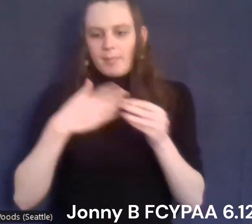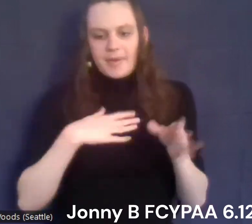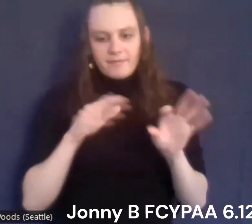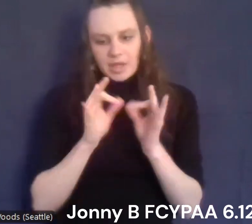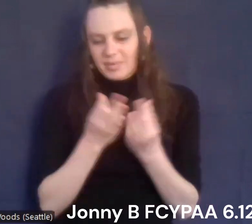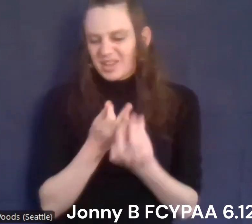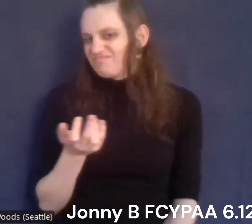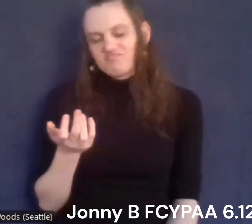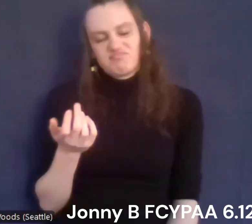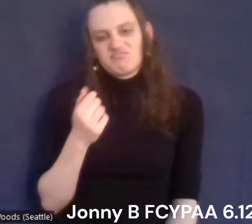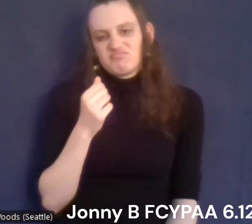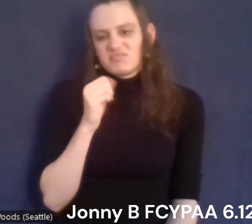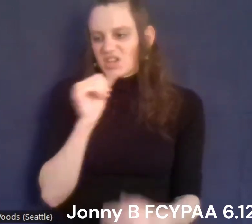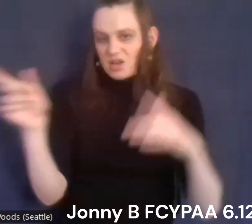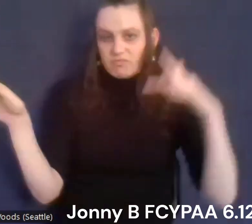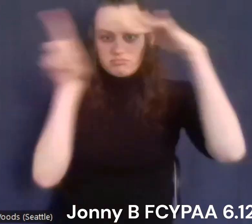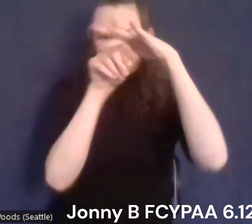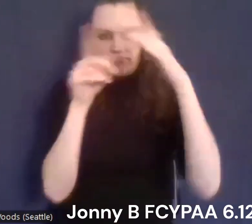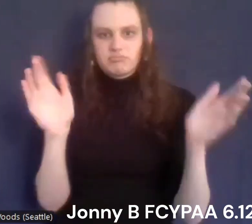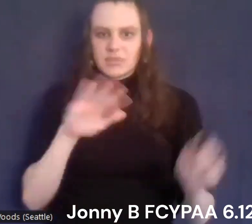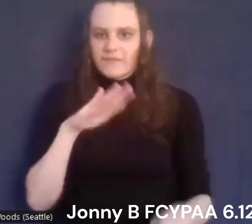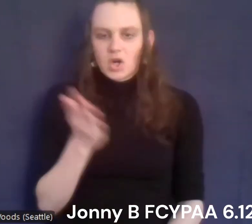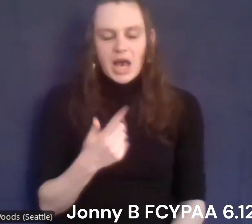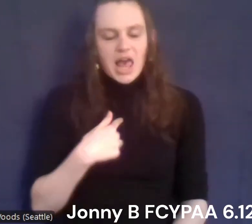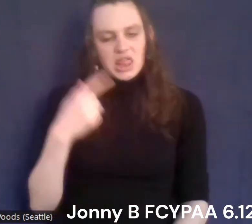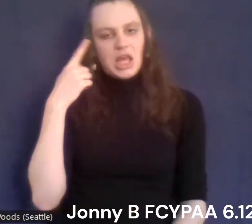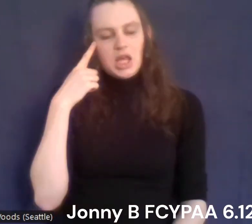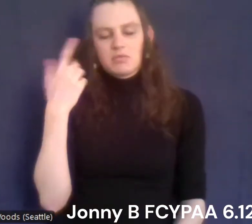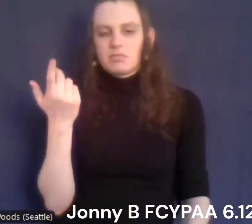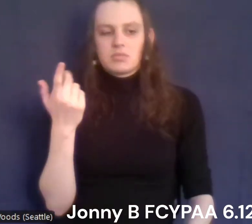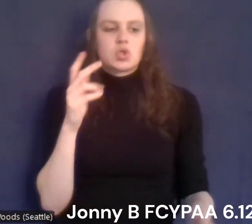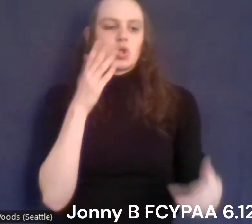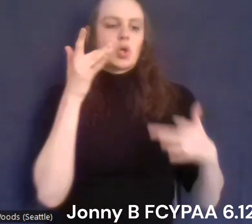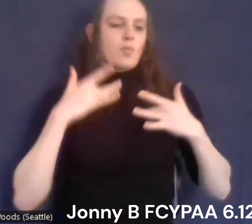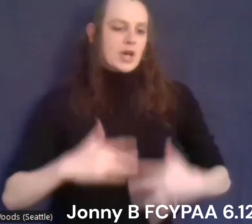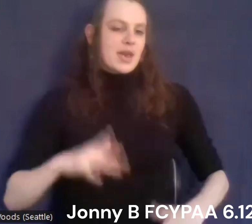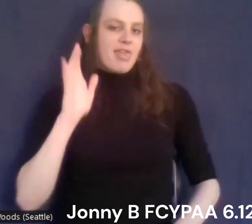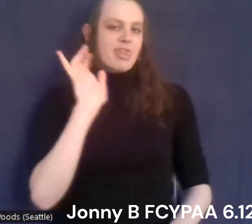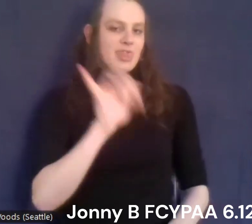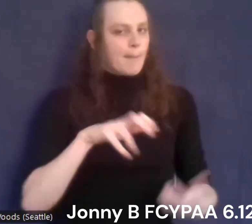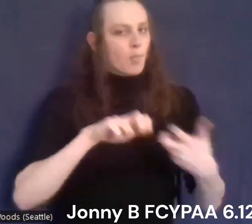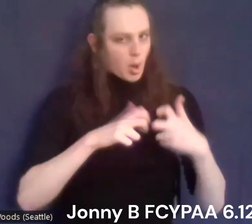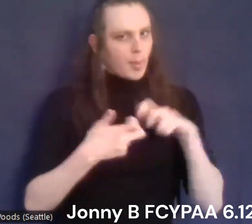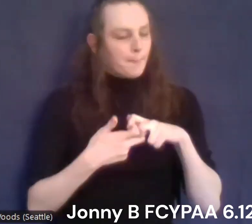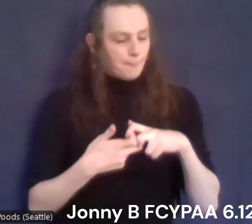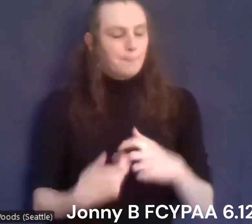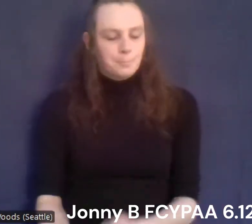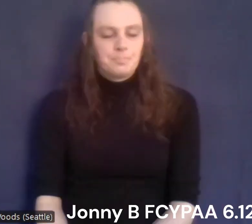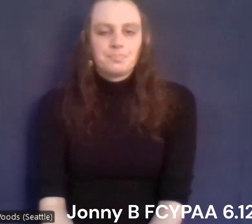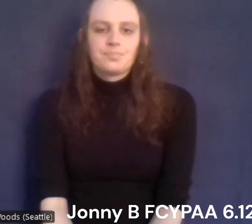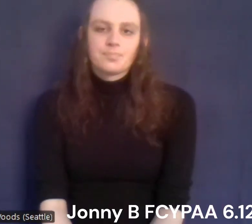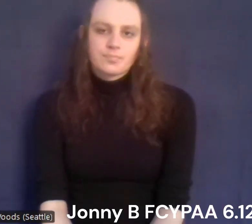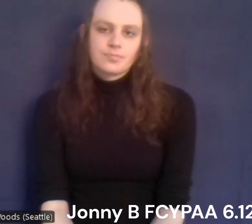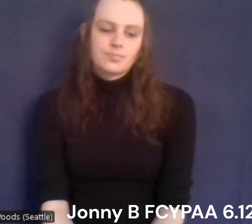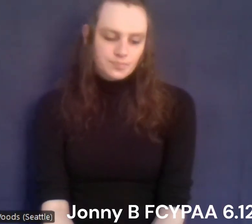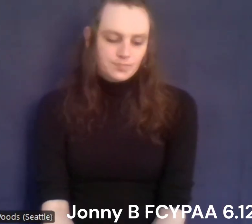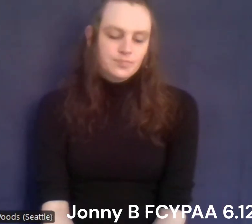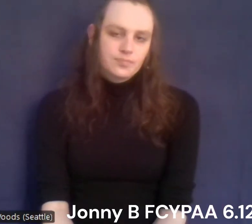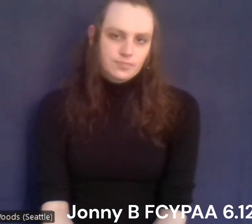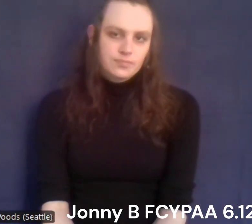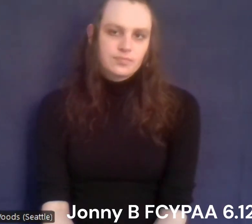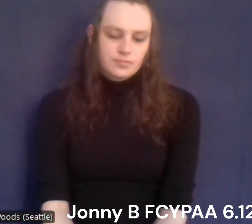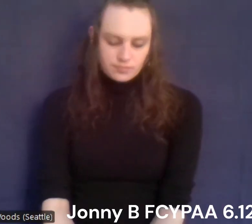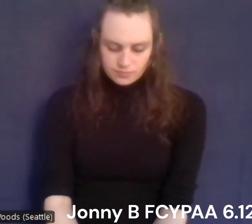yeah, it didn't come through. It was the depression. I just got to get a hold of that. Um, Definitely like, and